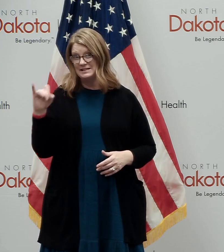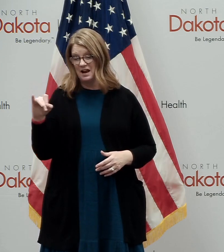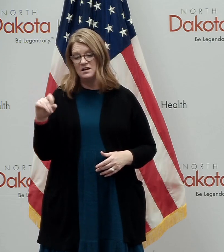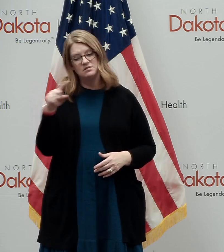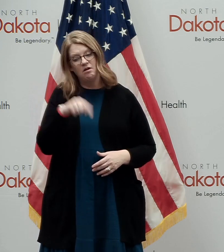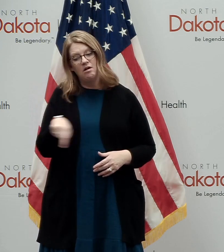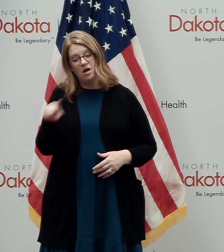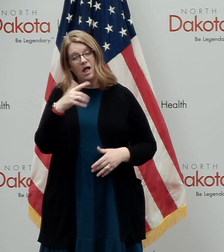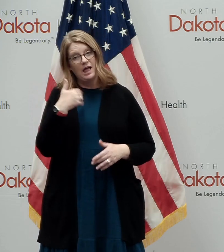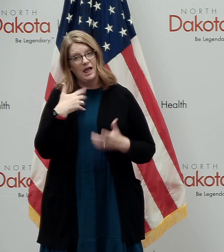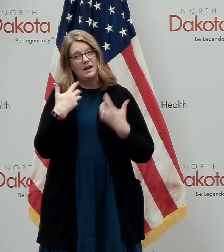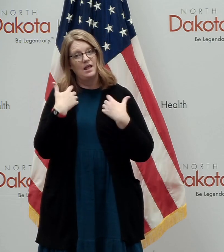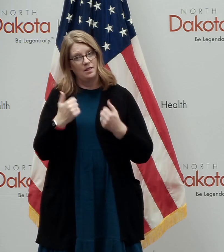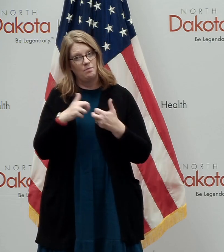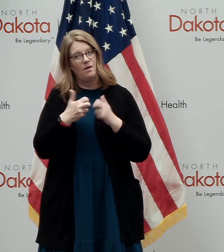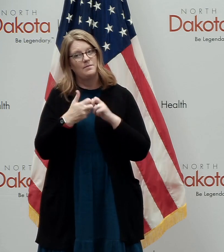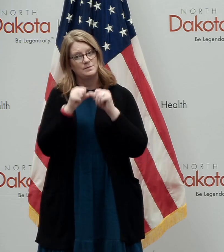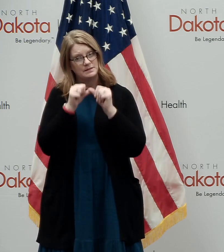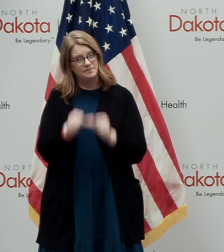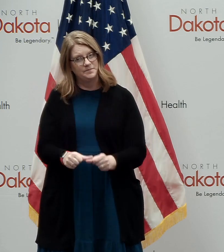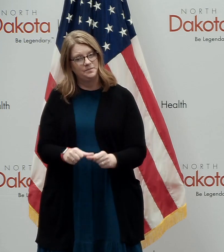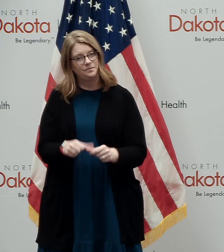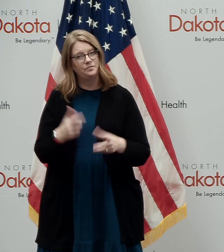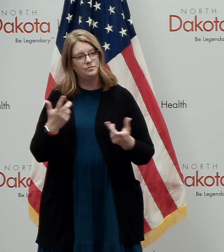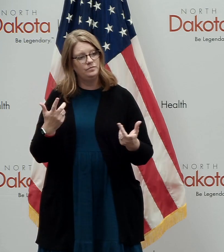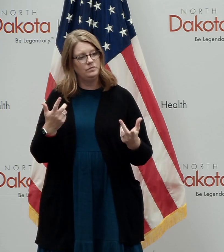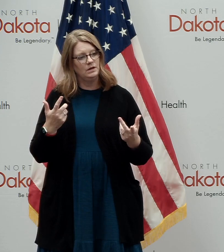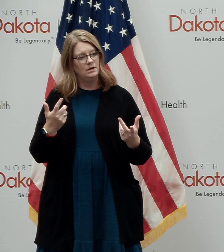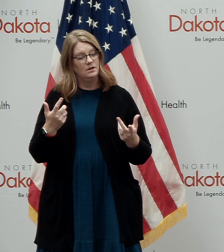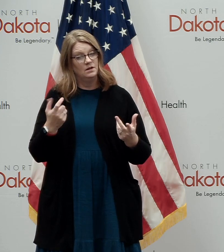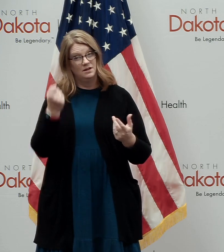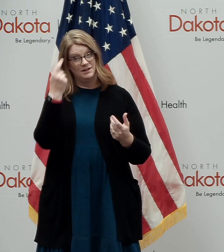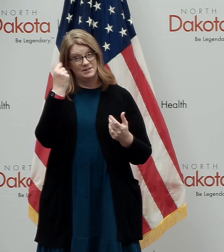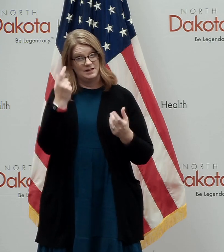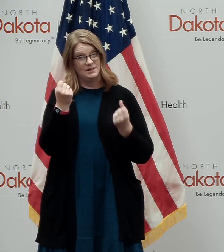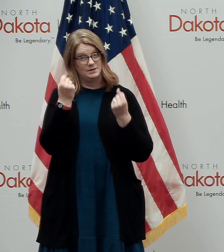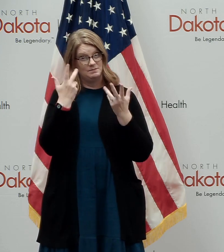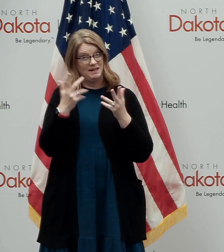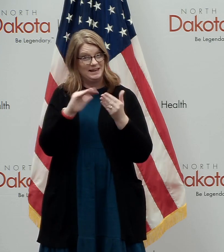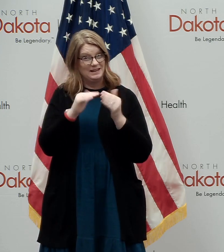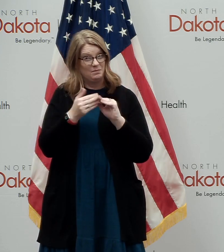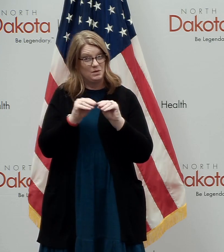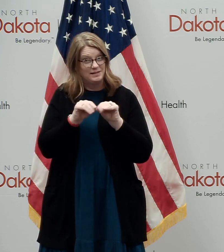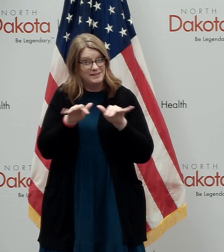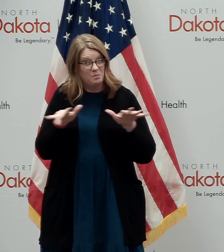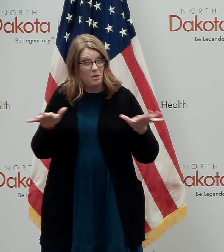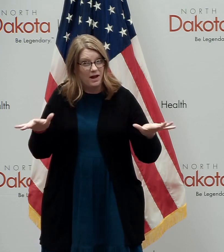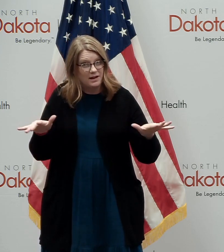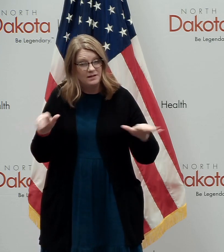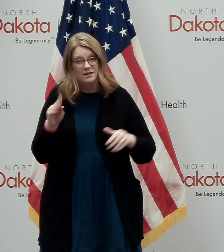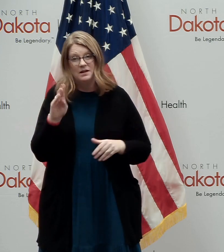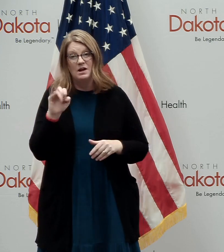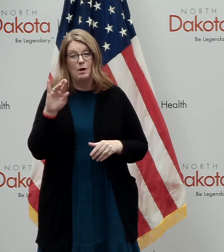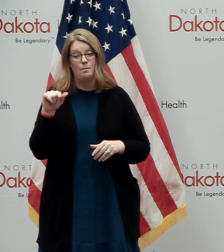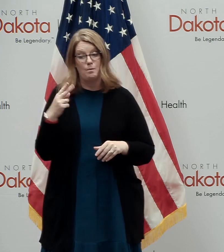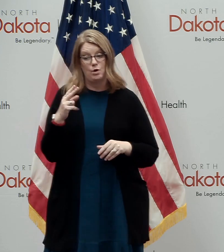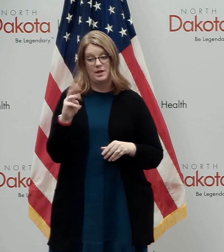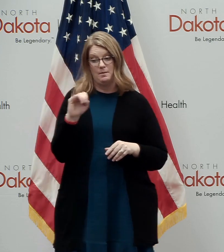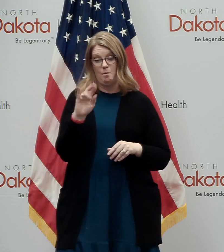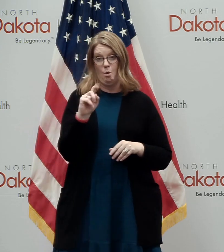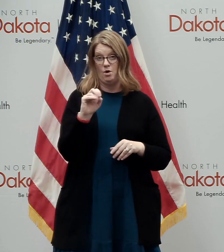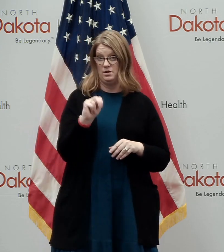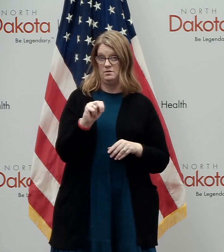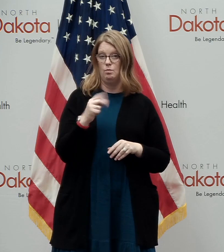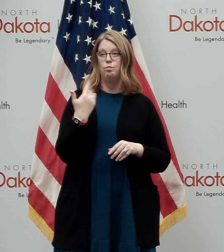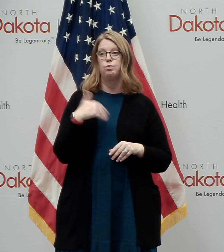health conditions. We have had, quite a bit of community spread in Burley Morton is one of the areas where we've